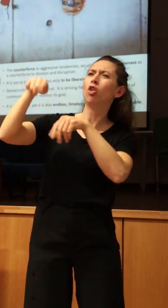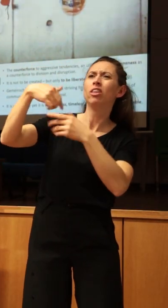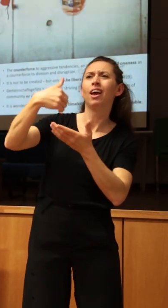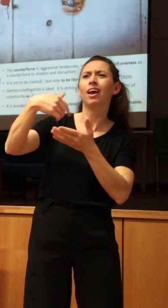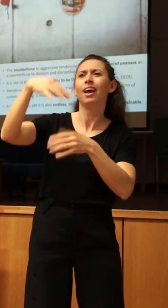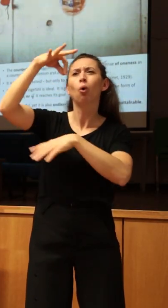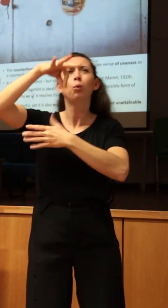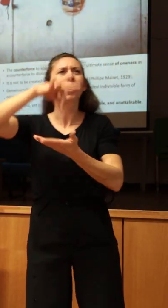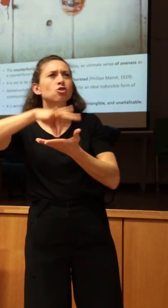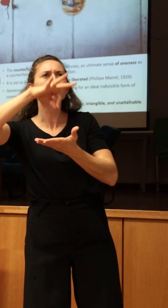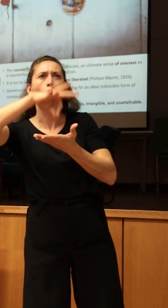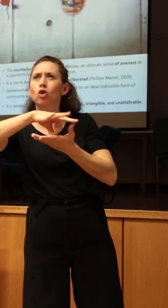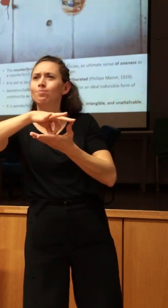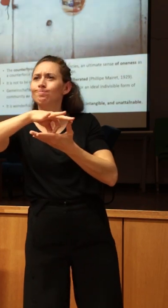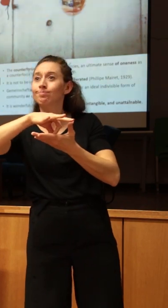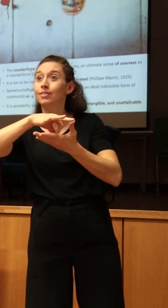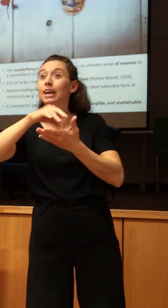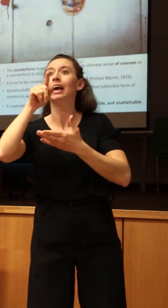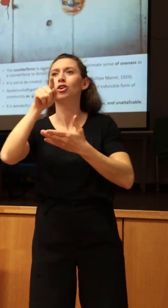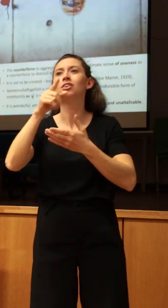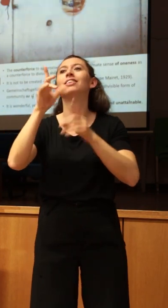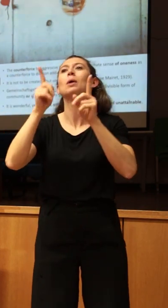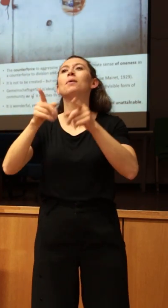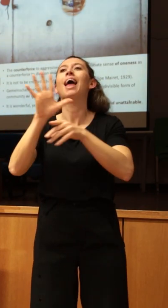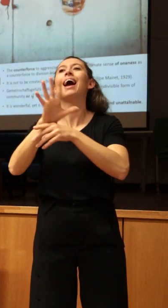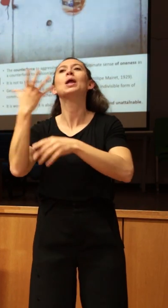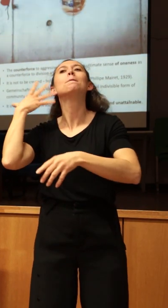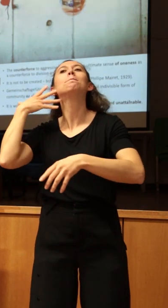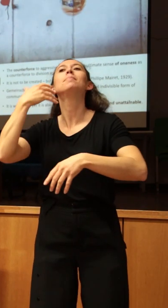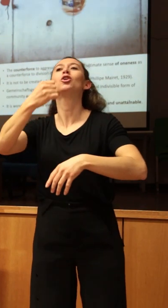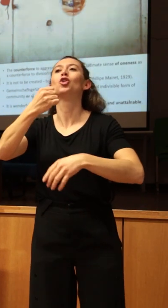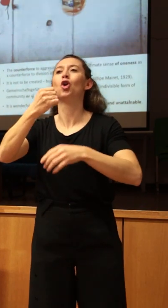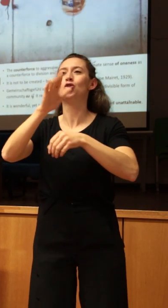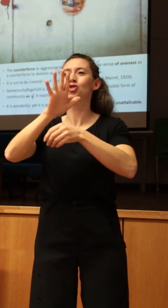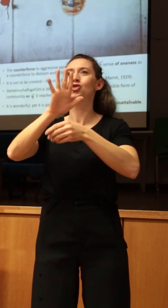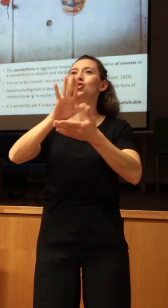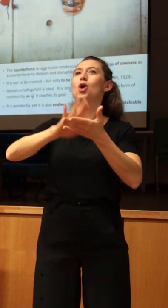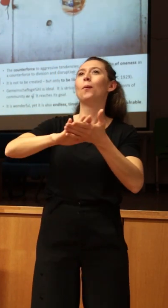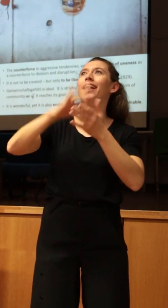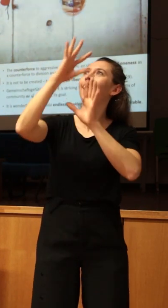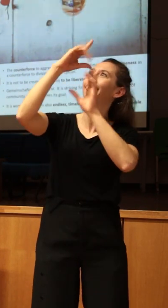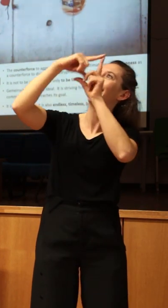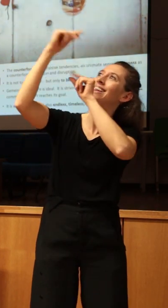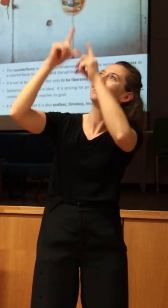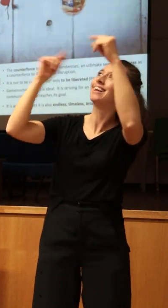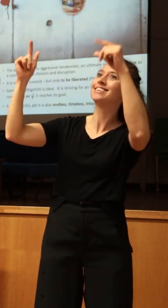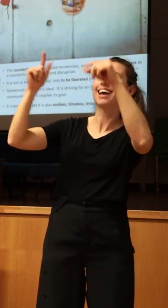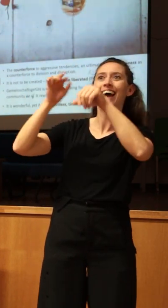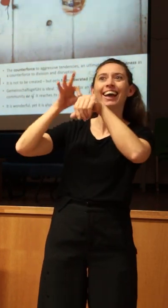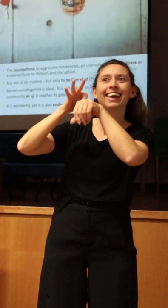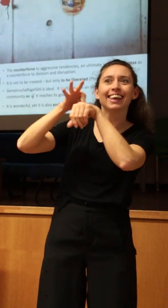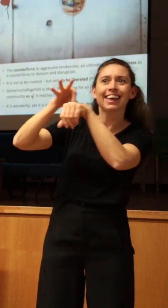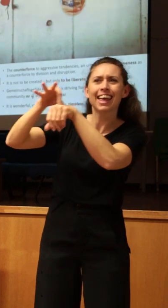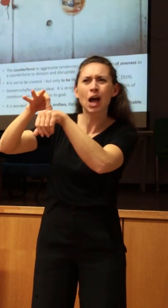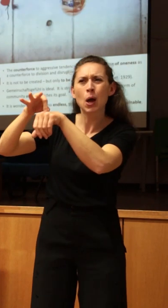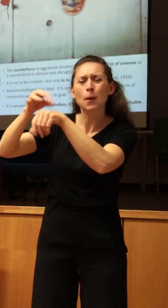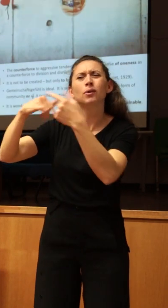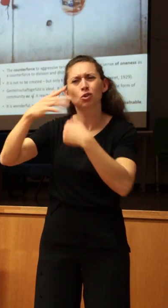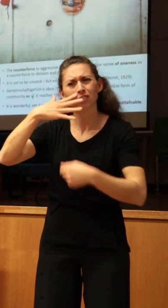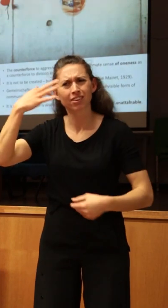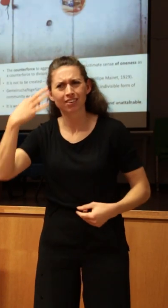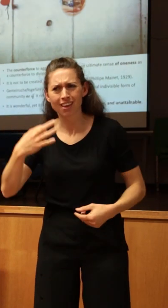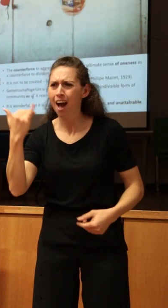whole mythology about that. Y tenemos mucha mitología respecto a las estrellas guía. But do they really exist? ¿Pero realmente